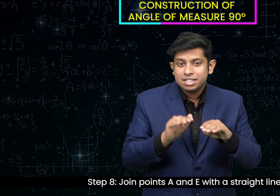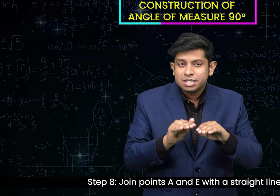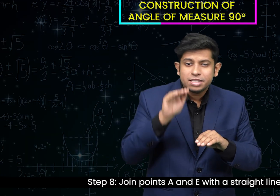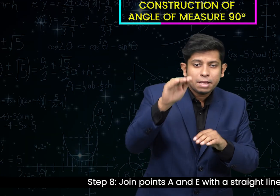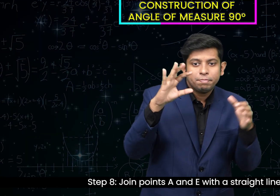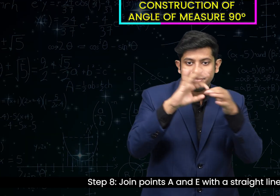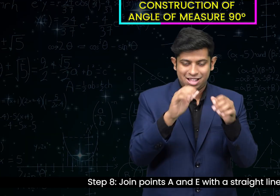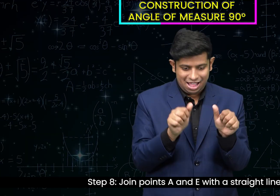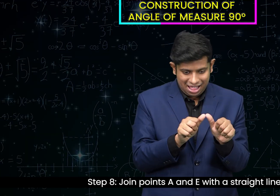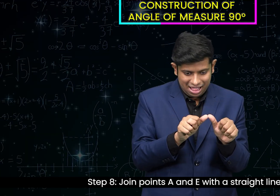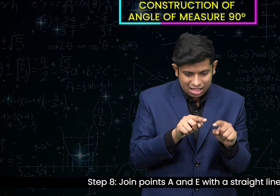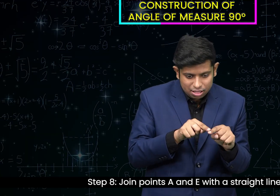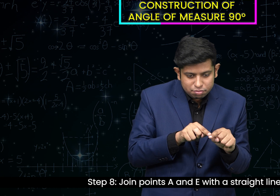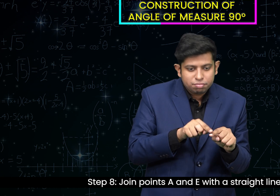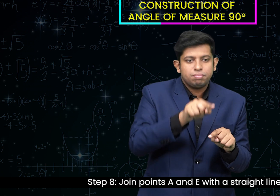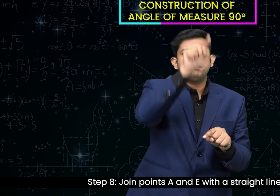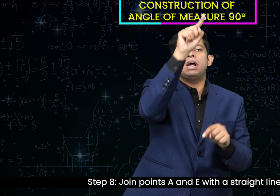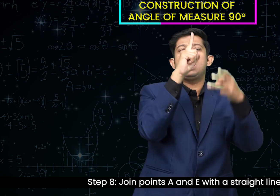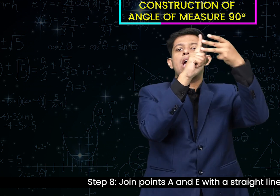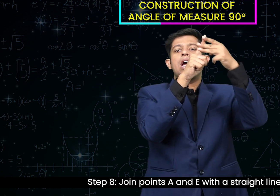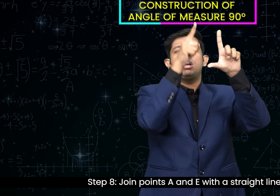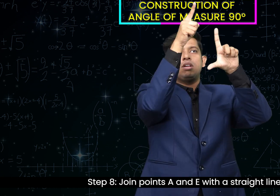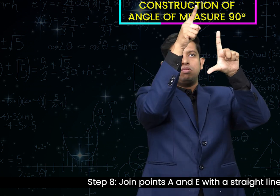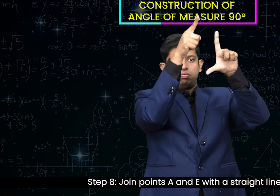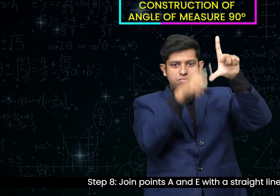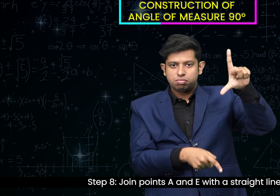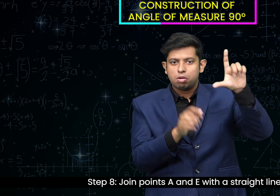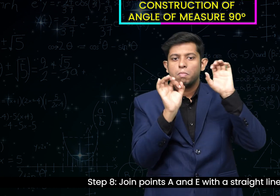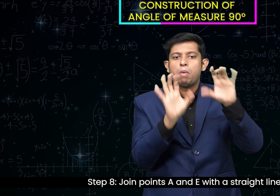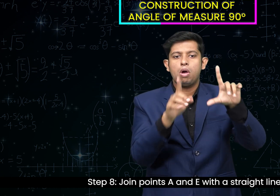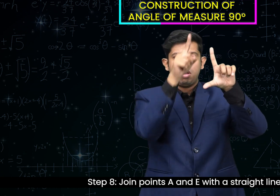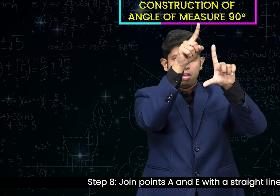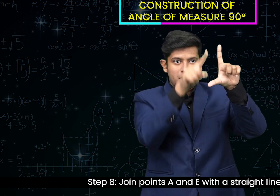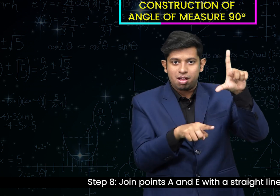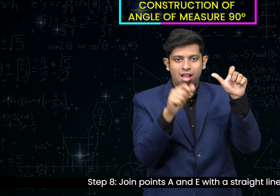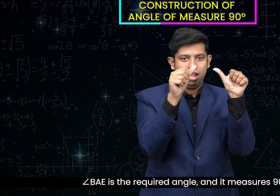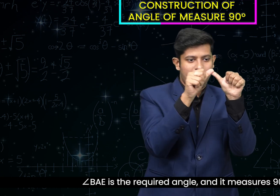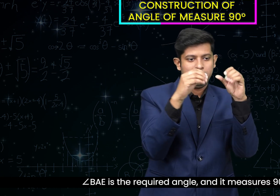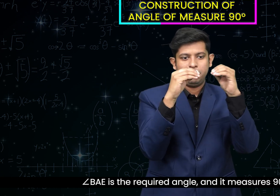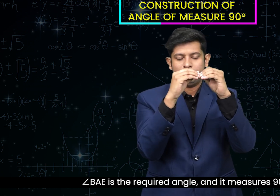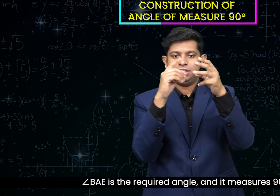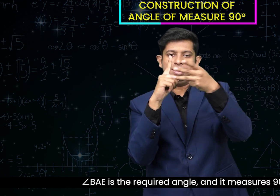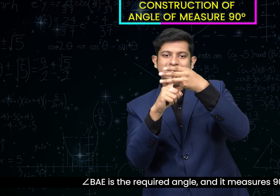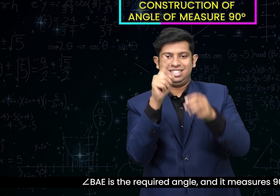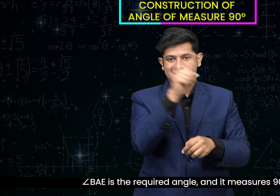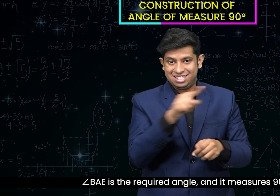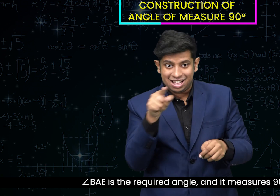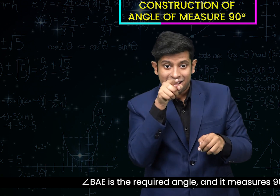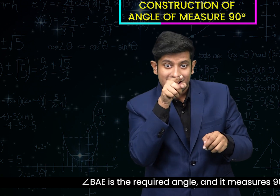Step 8. Join points A and E with a straight line. Angle BAE is the required